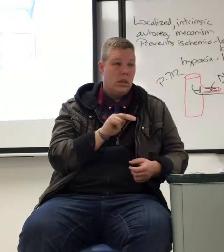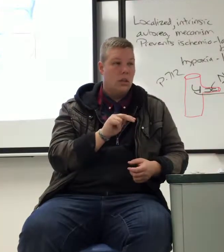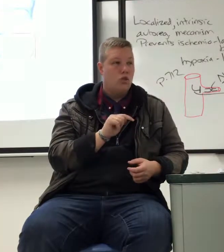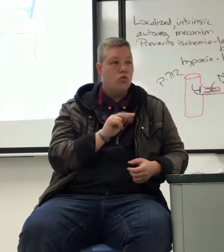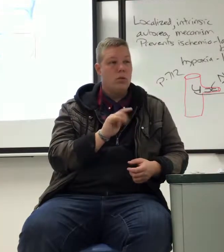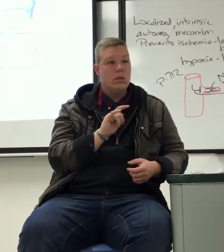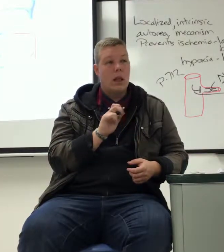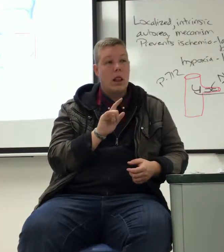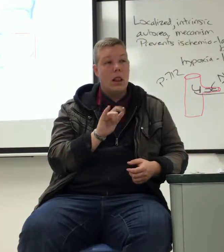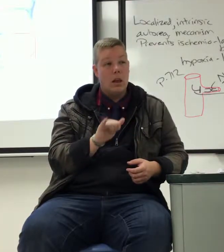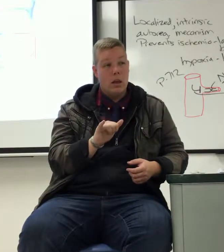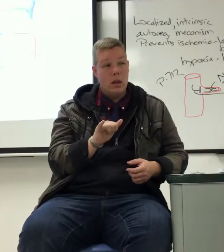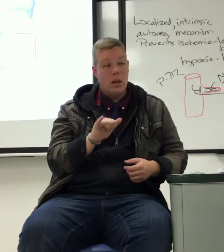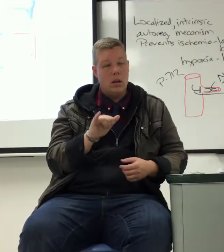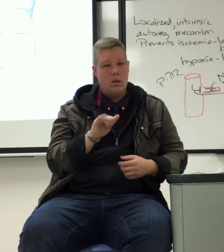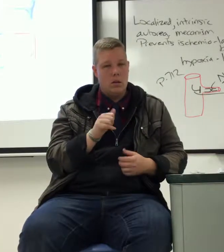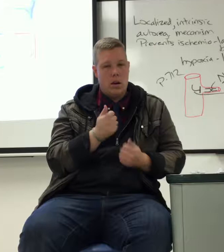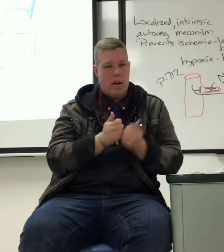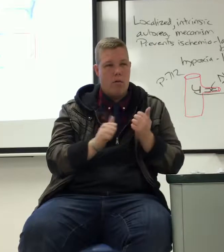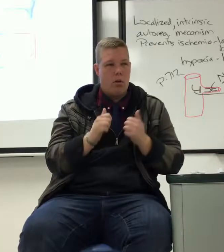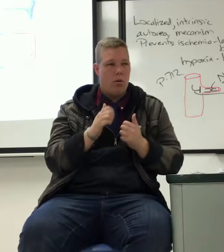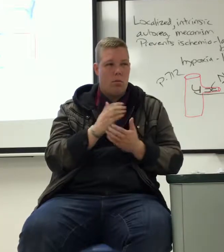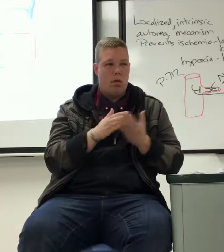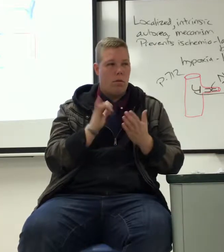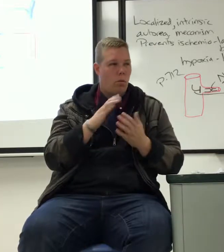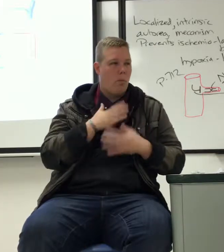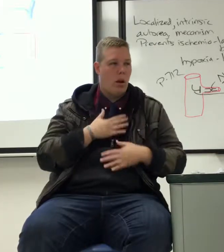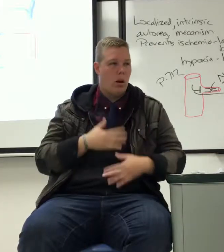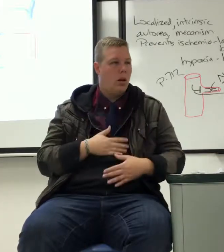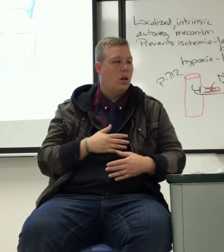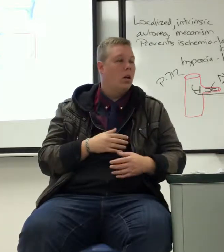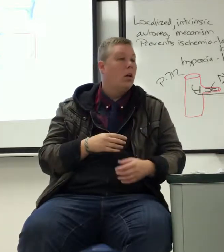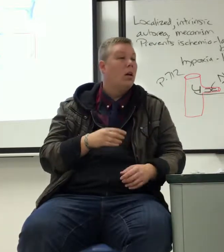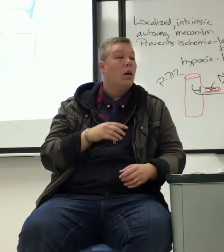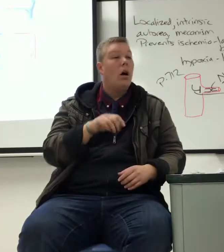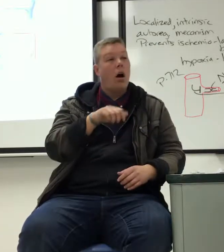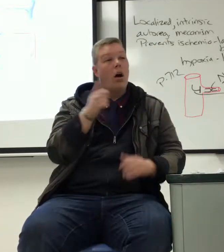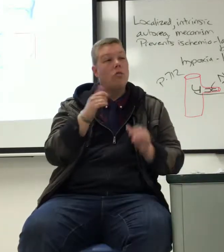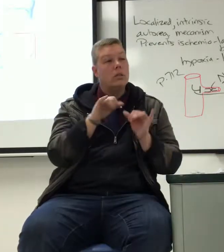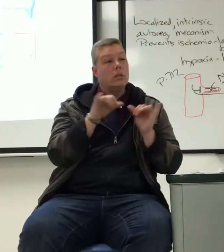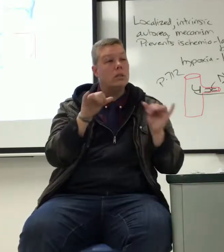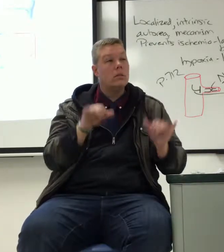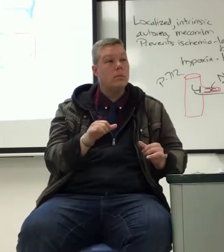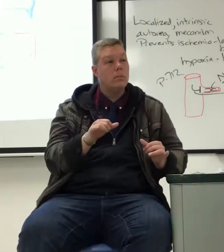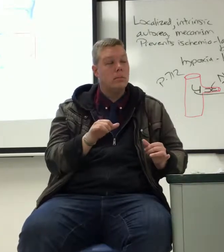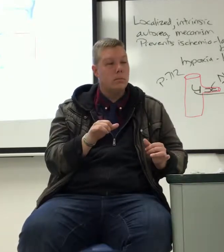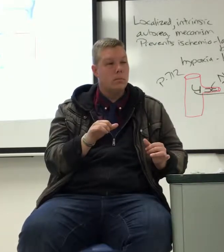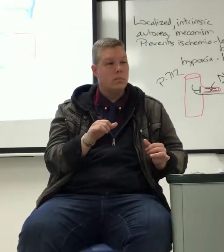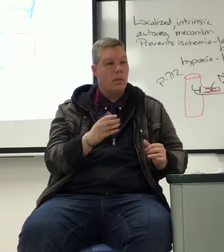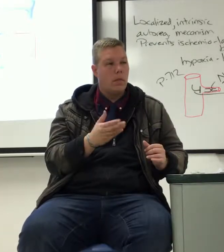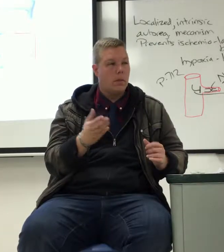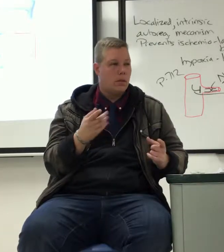every part of your body. Now, there are other things systemically that happen where